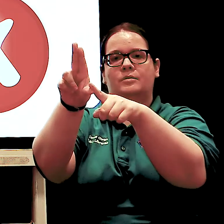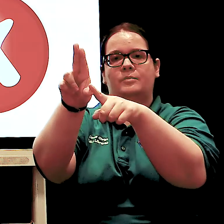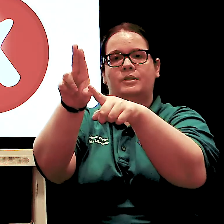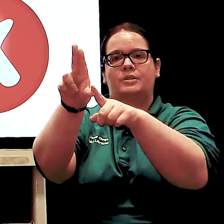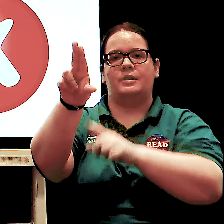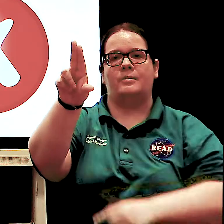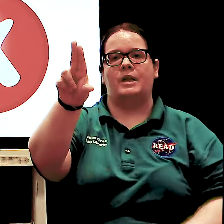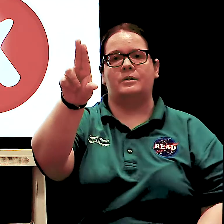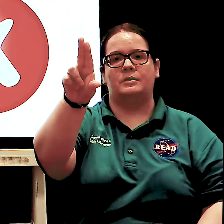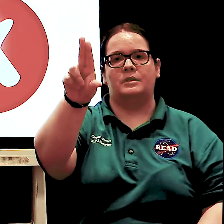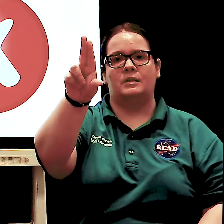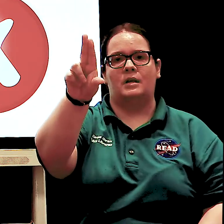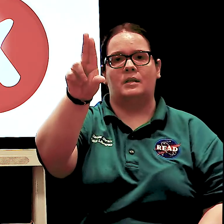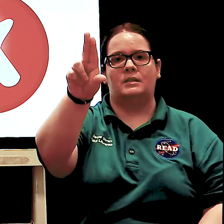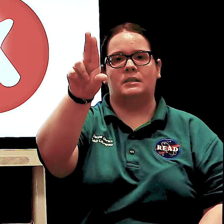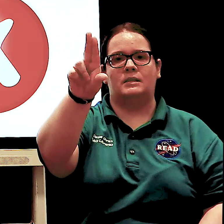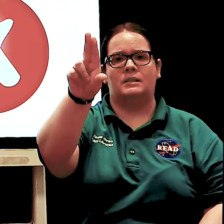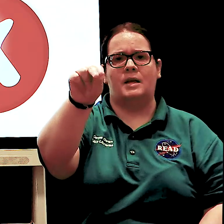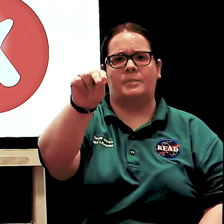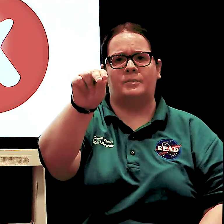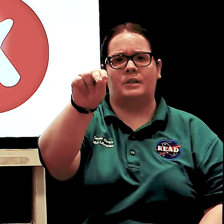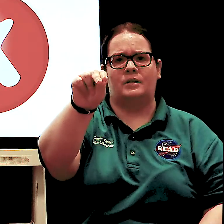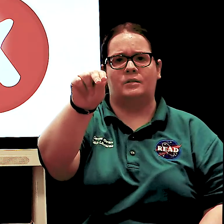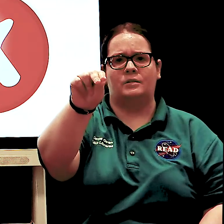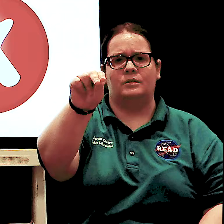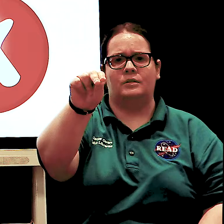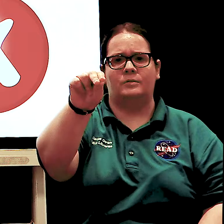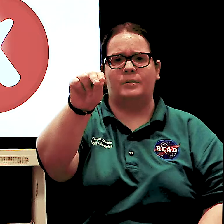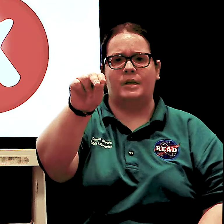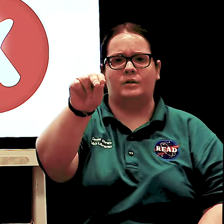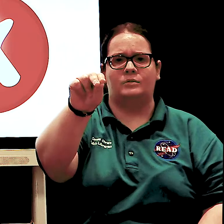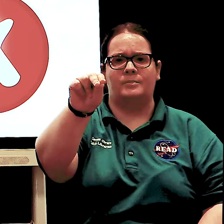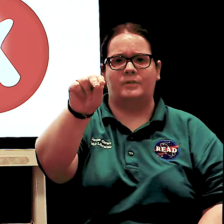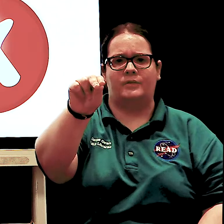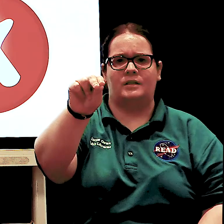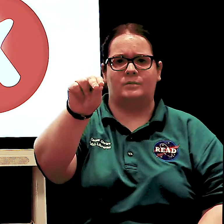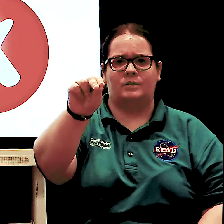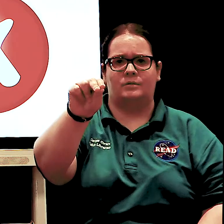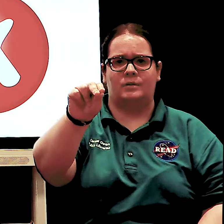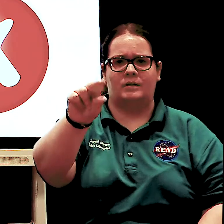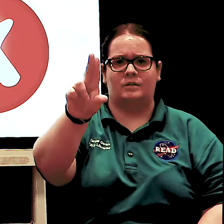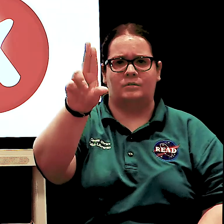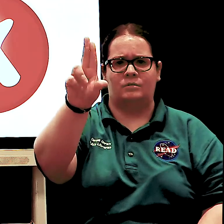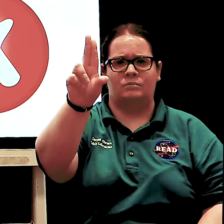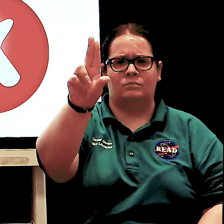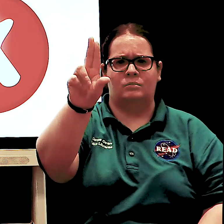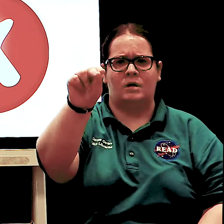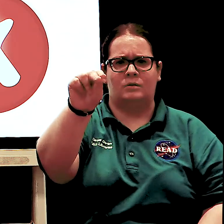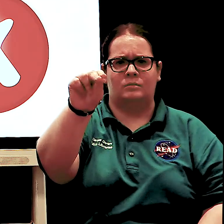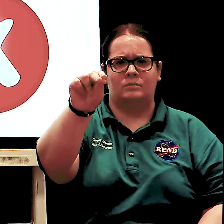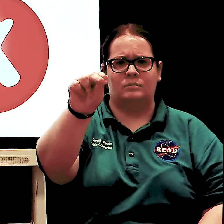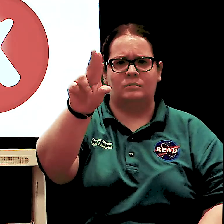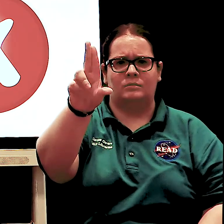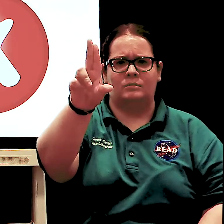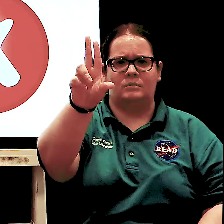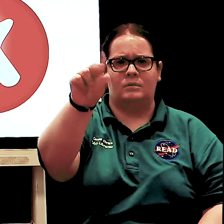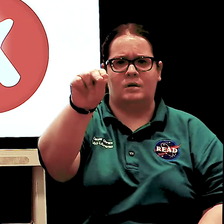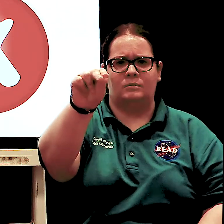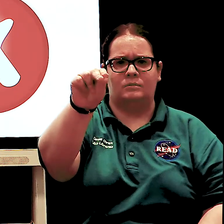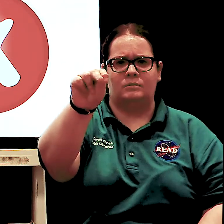put your thumb out, and then snap them together. You're going to want to make a grumpy face when you do that too. No. No. So